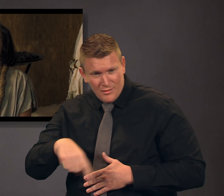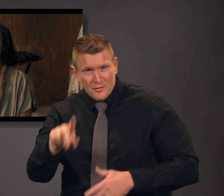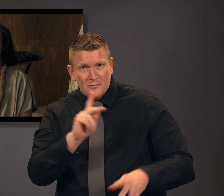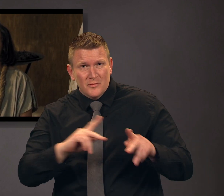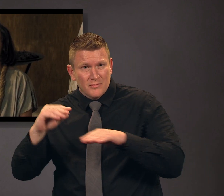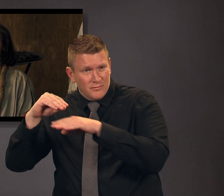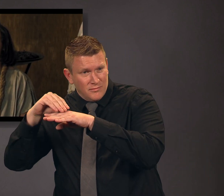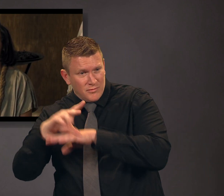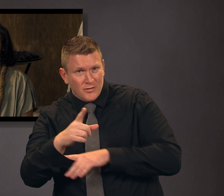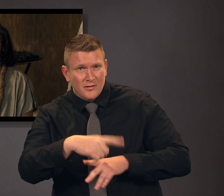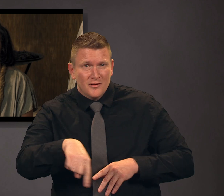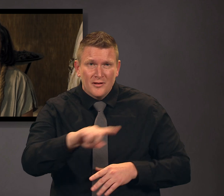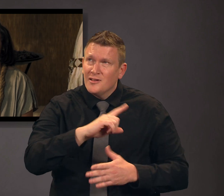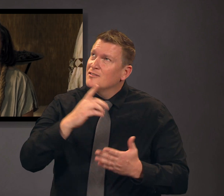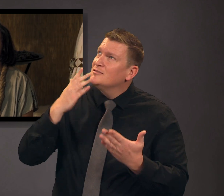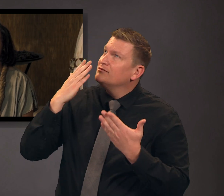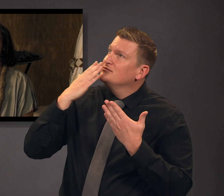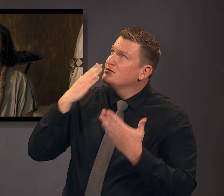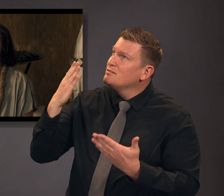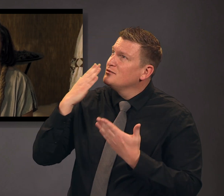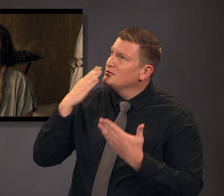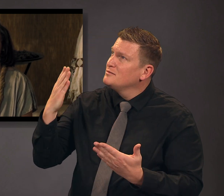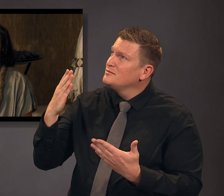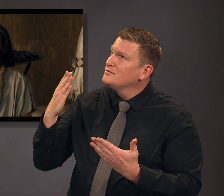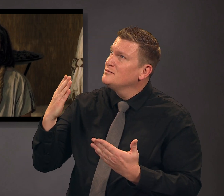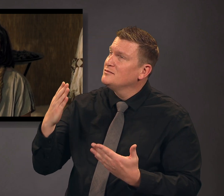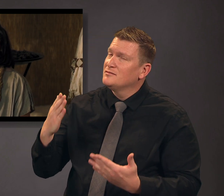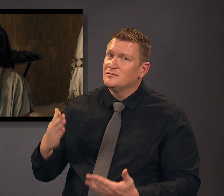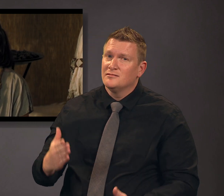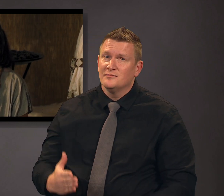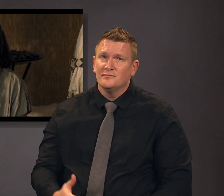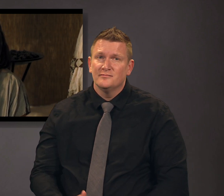I thank thee for what thou hast done for this people.